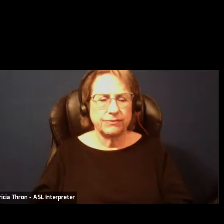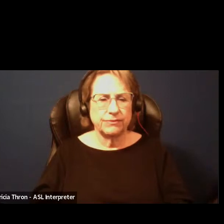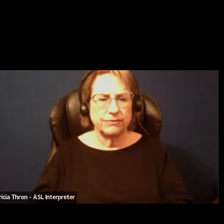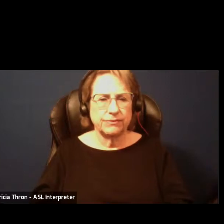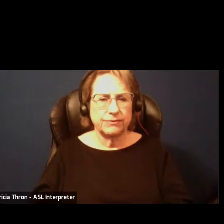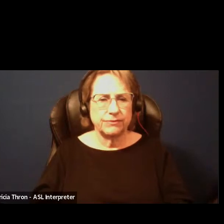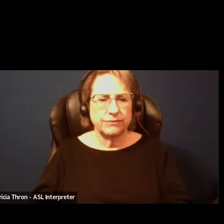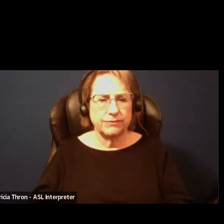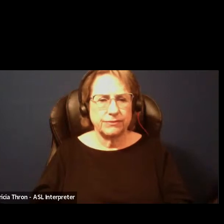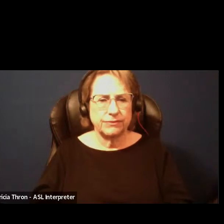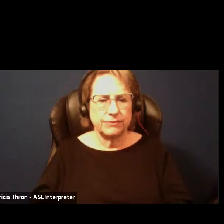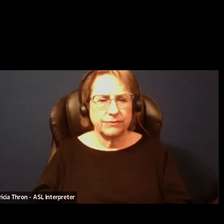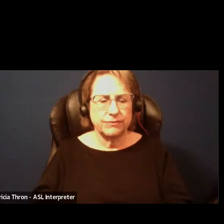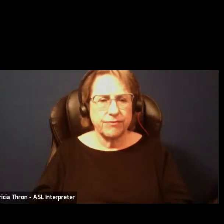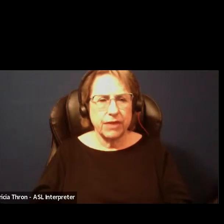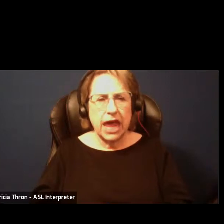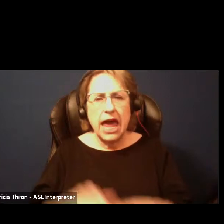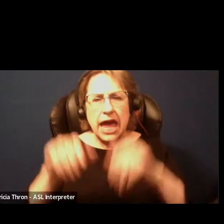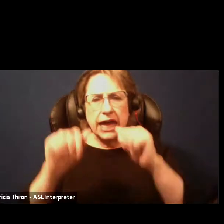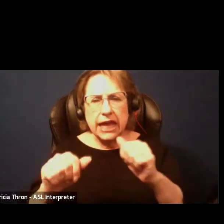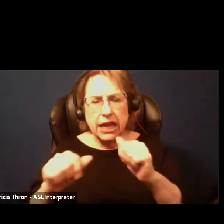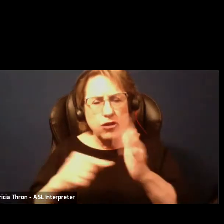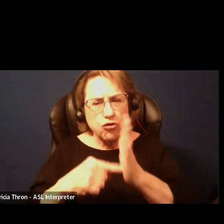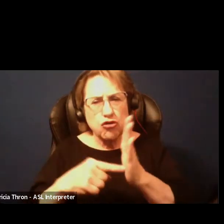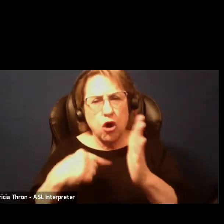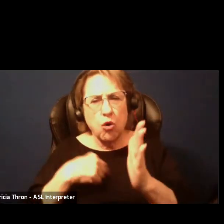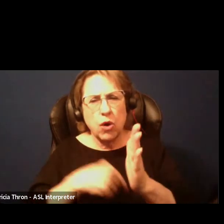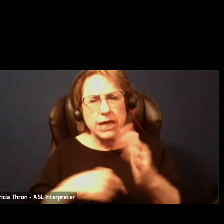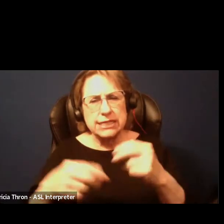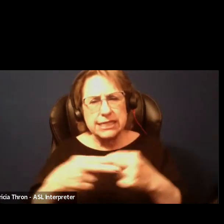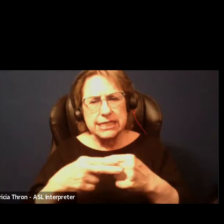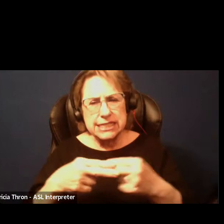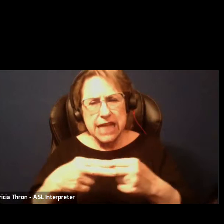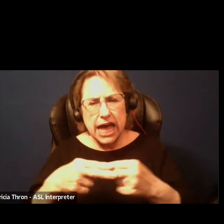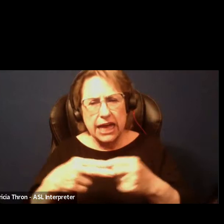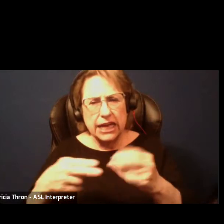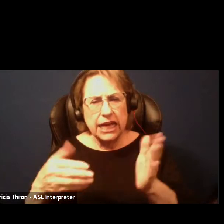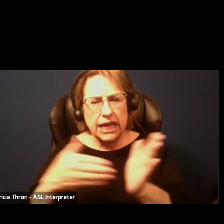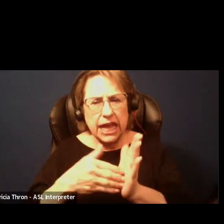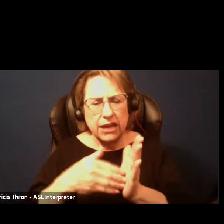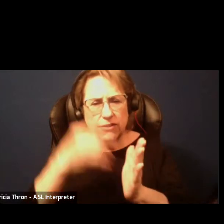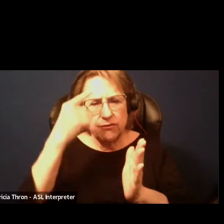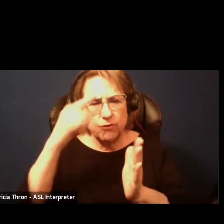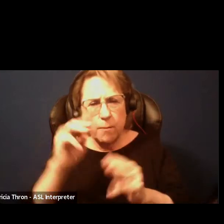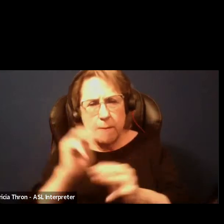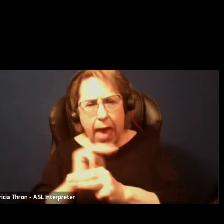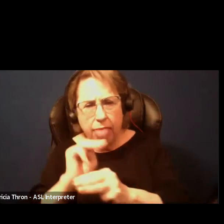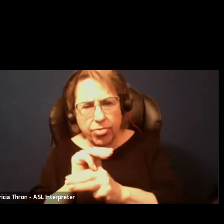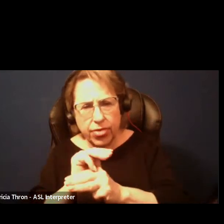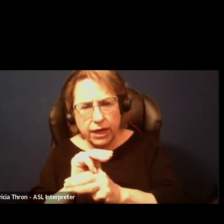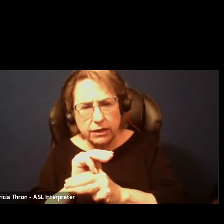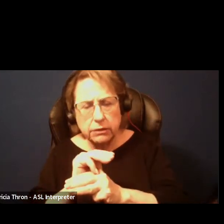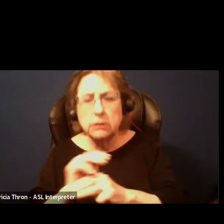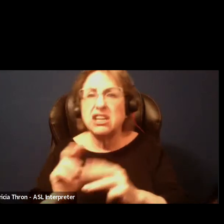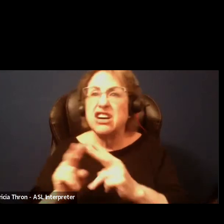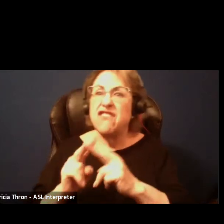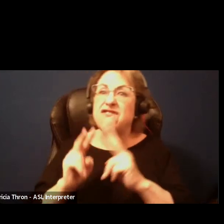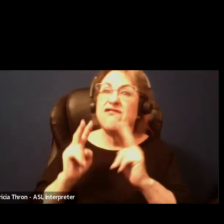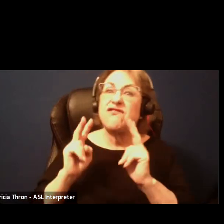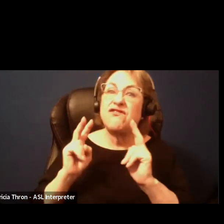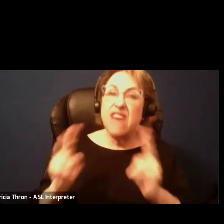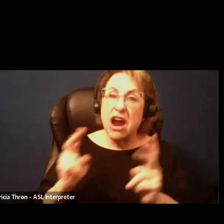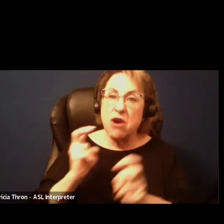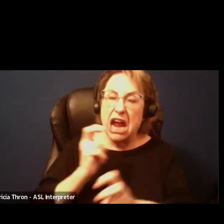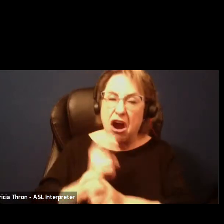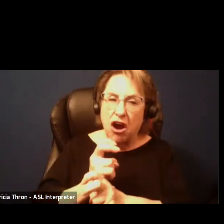Is it hard to bring back the slide? Just slide on the math. I don't know how hard it is to. It's very hard. Snap your fingers